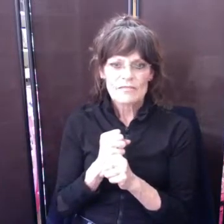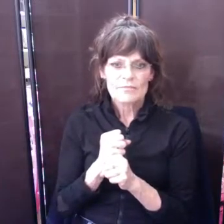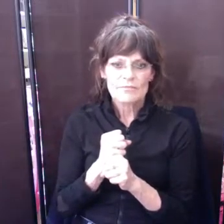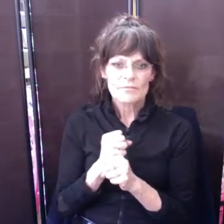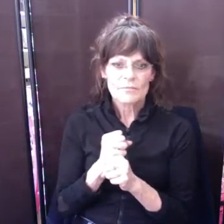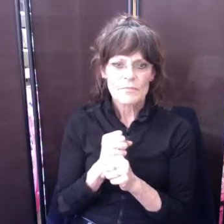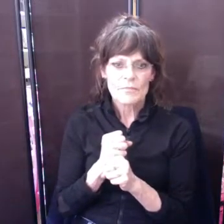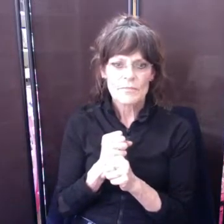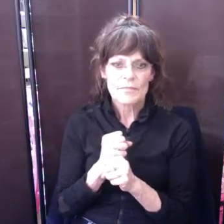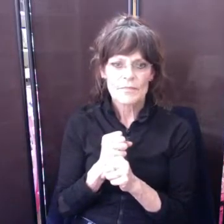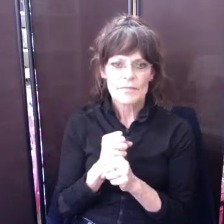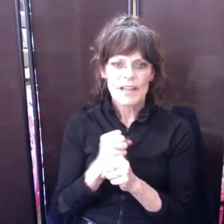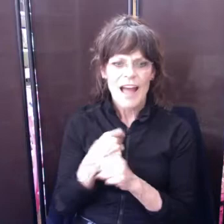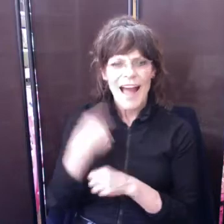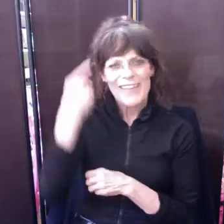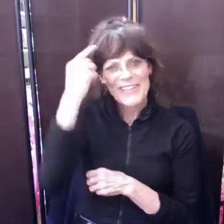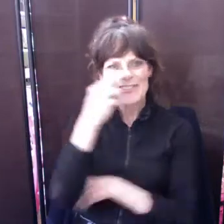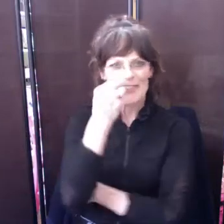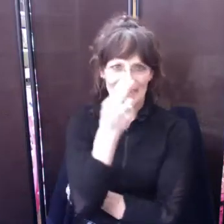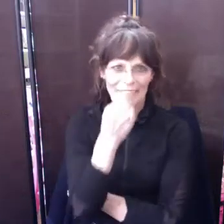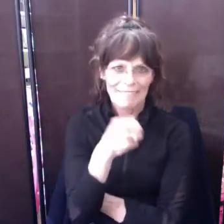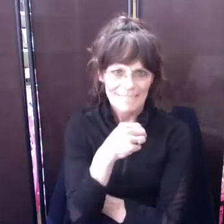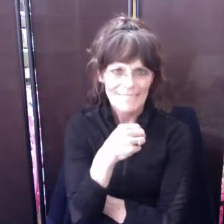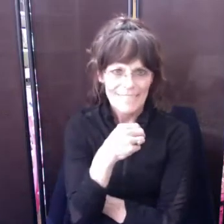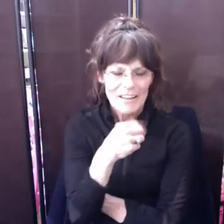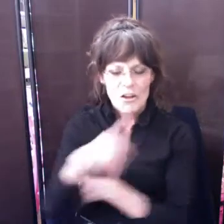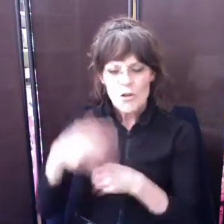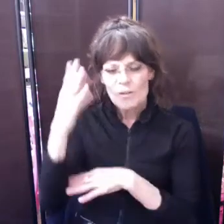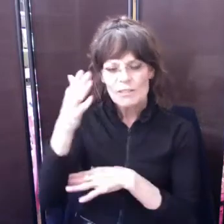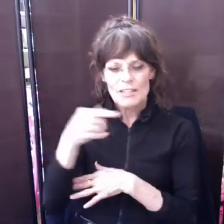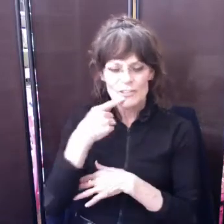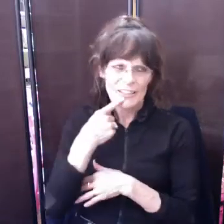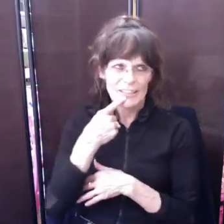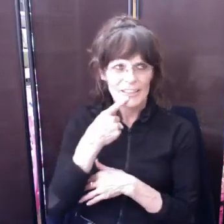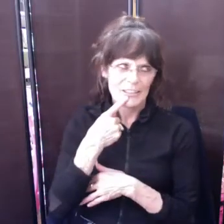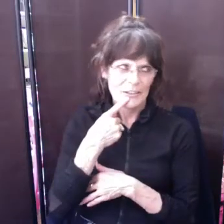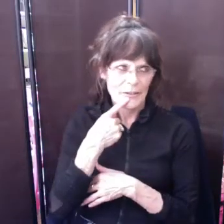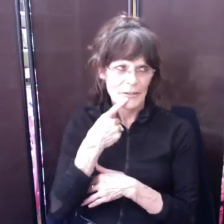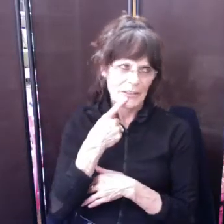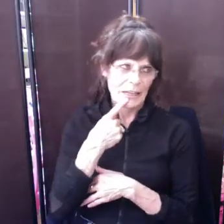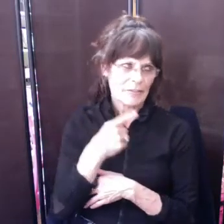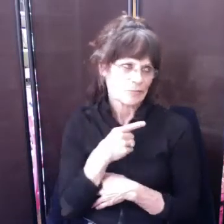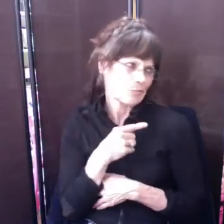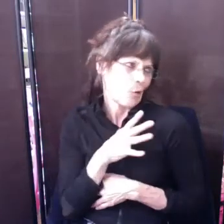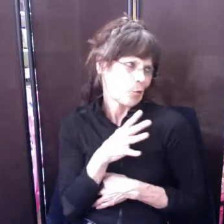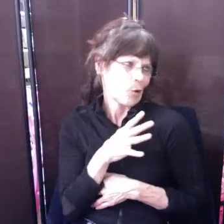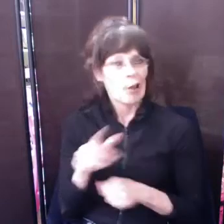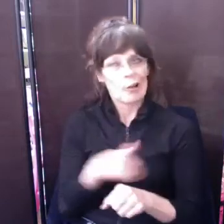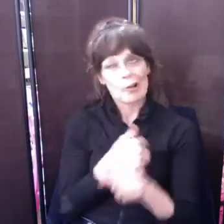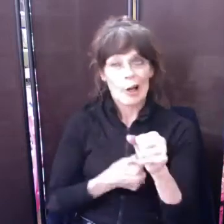I always think it's so funny, you know, when speakers say in some sort of a folksy way, you know, the longer I'm sober, the less I